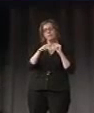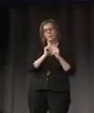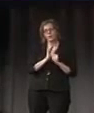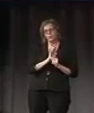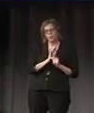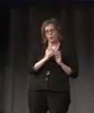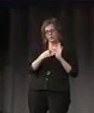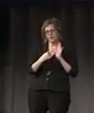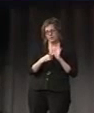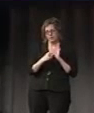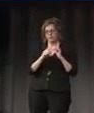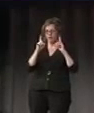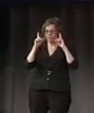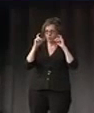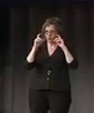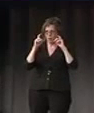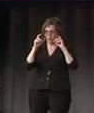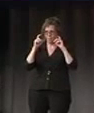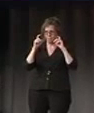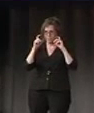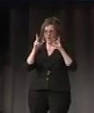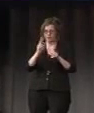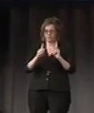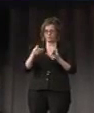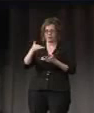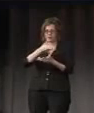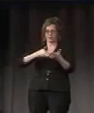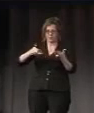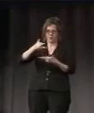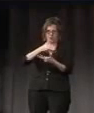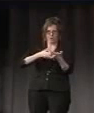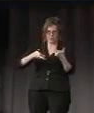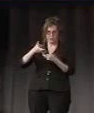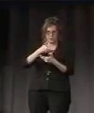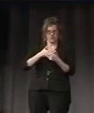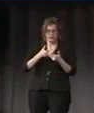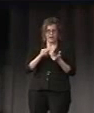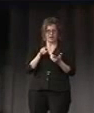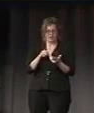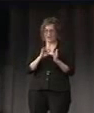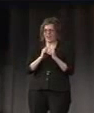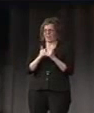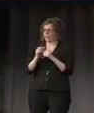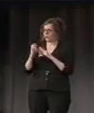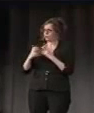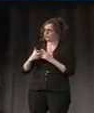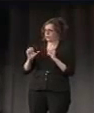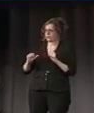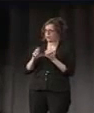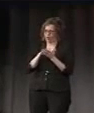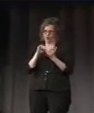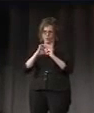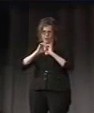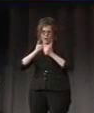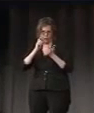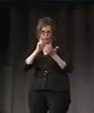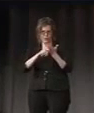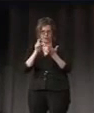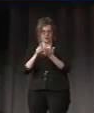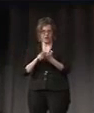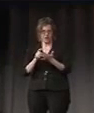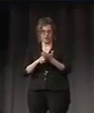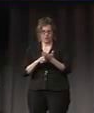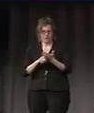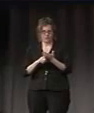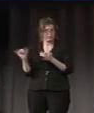photograph of people having an interaction and the question of how can a machine learn to recognize the things that